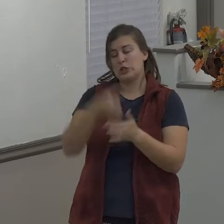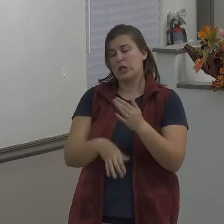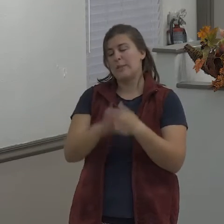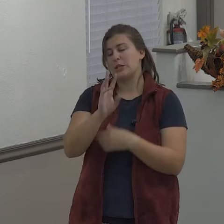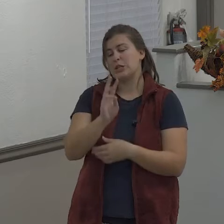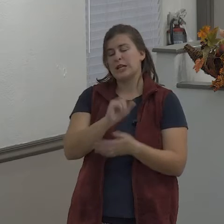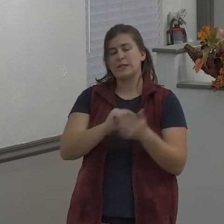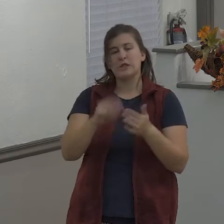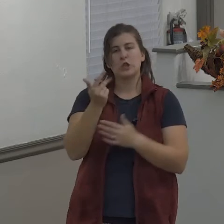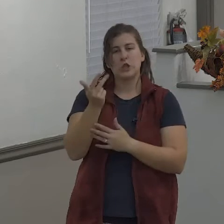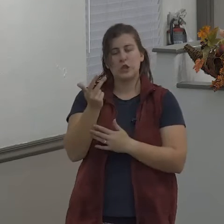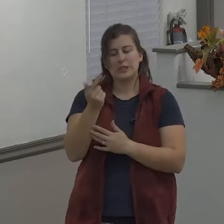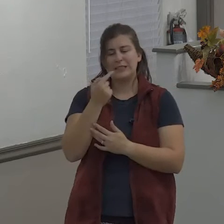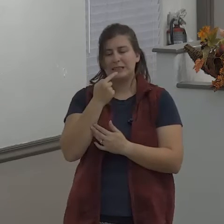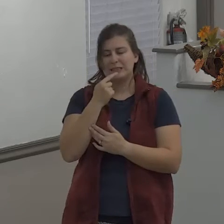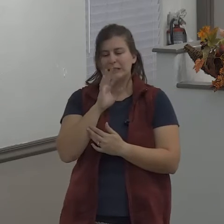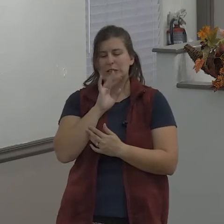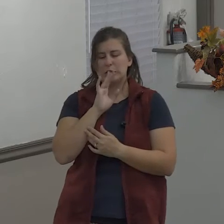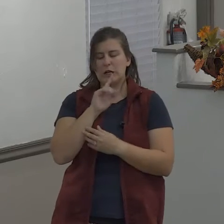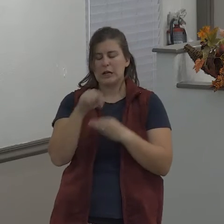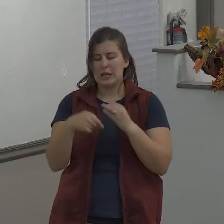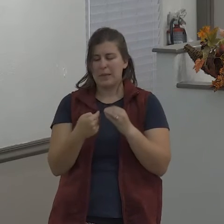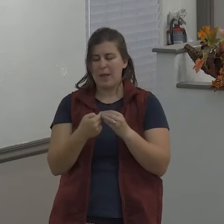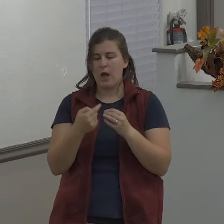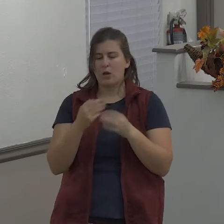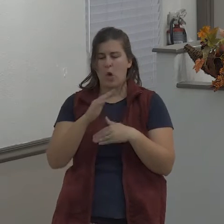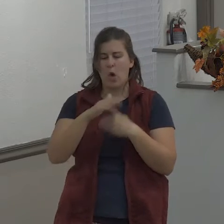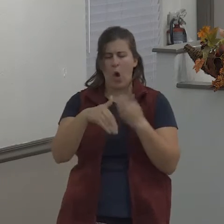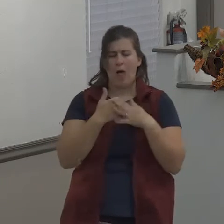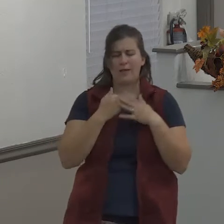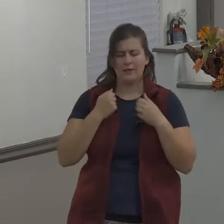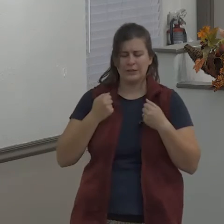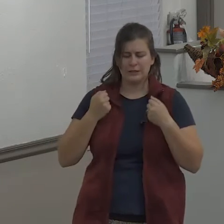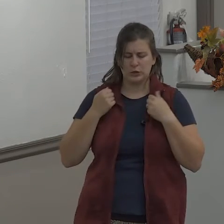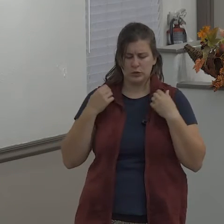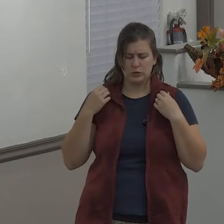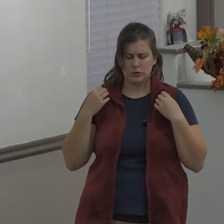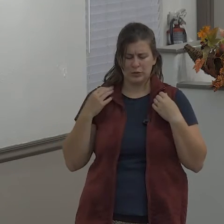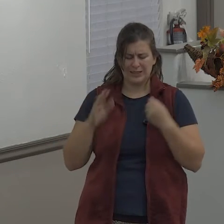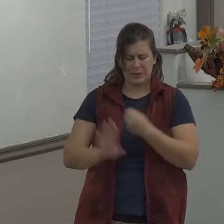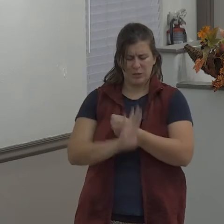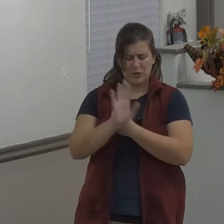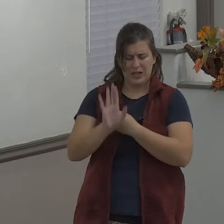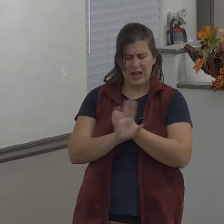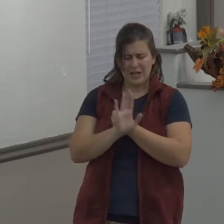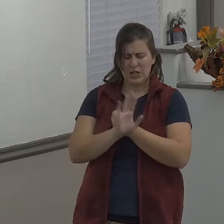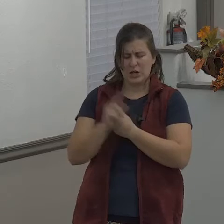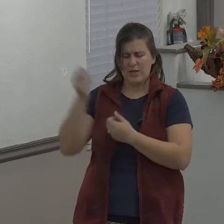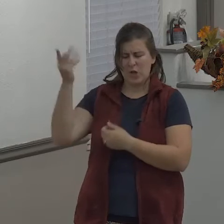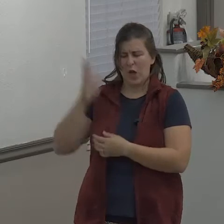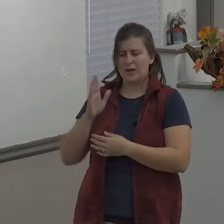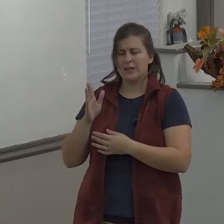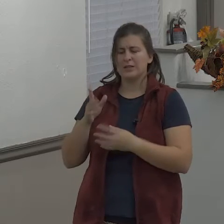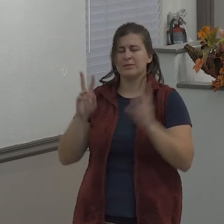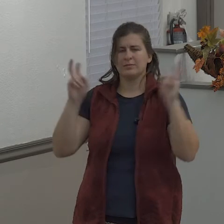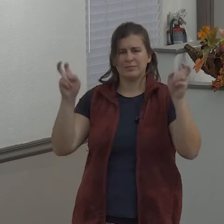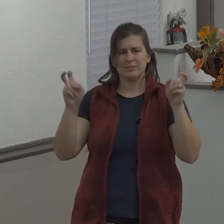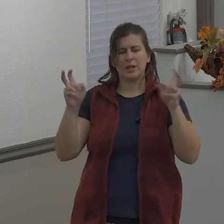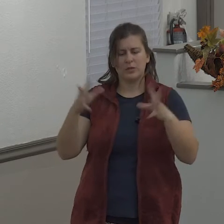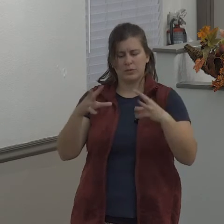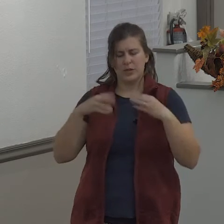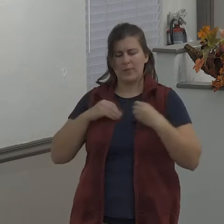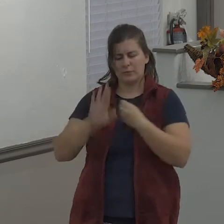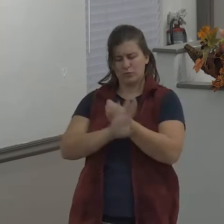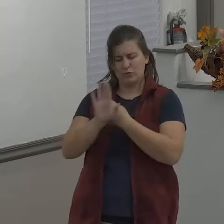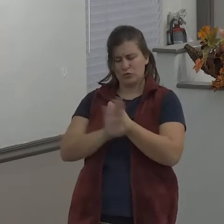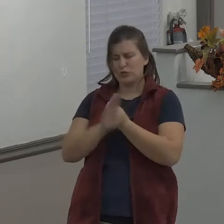Ephesians chapter 6, verse 13, and talking about the whole armor of God, it says, "Wherefore take unto you the whole armor of God,